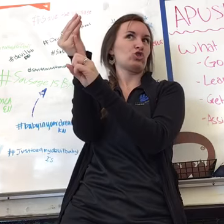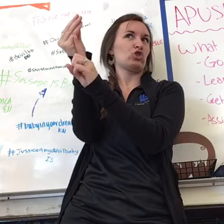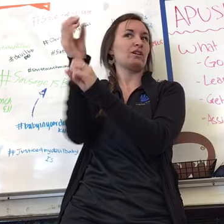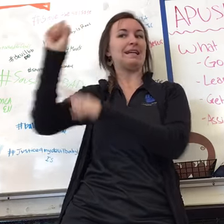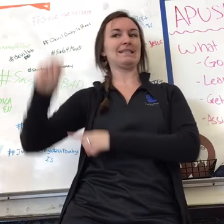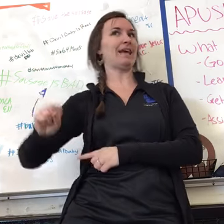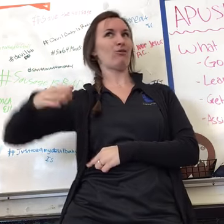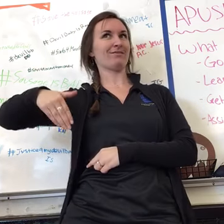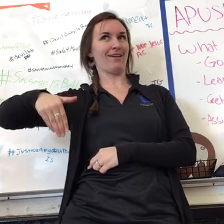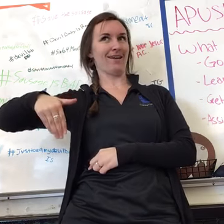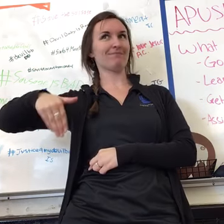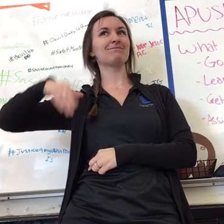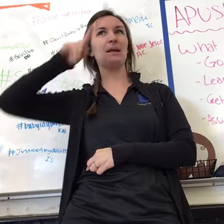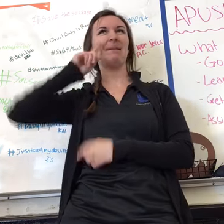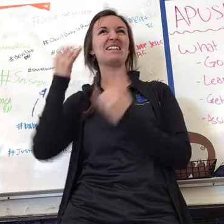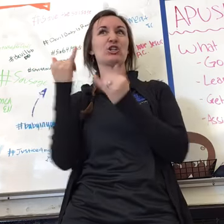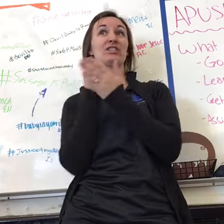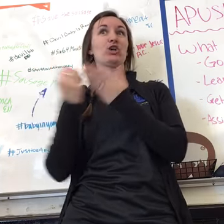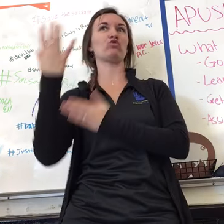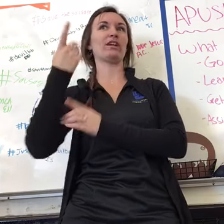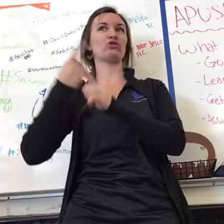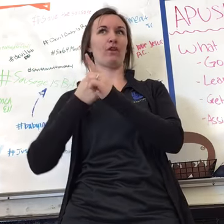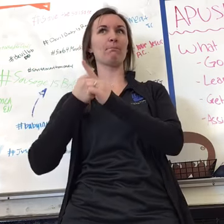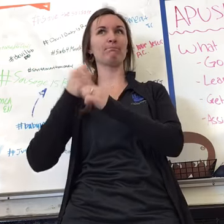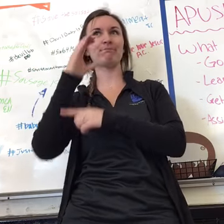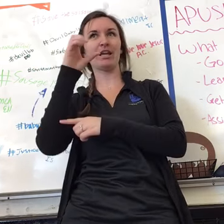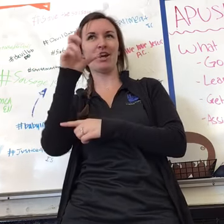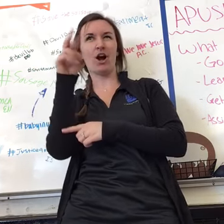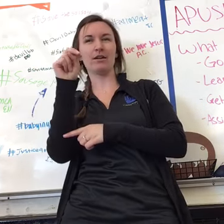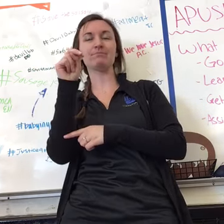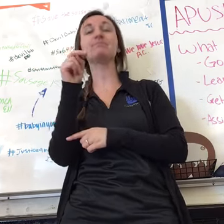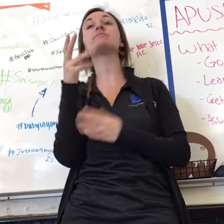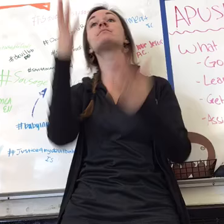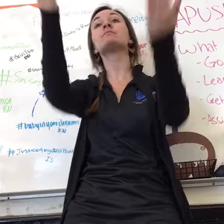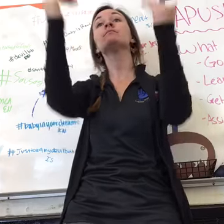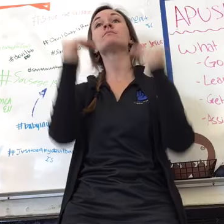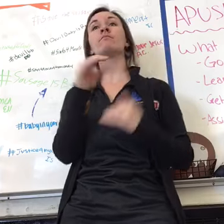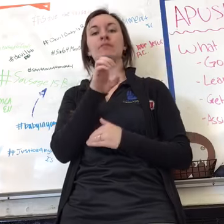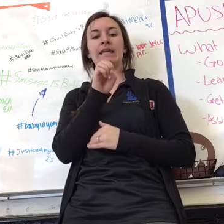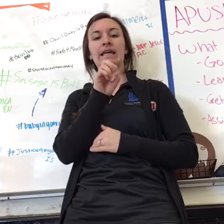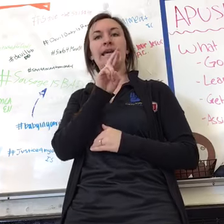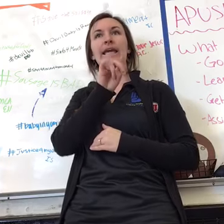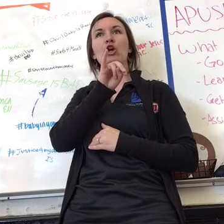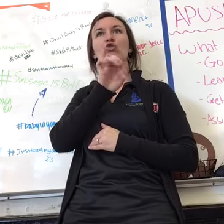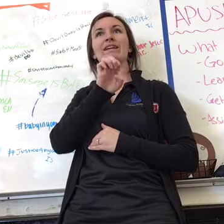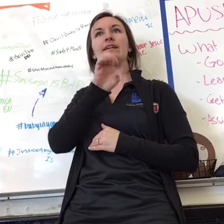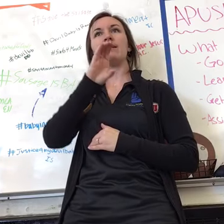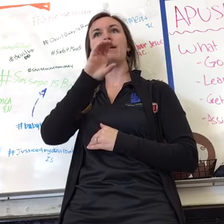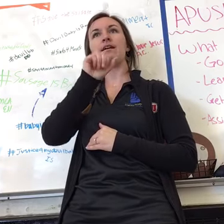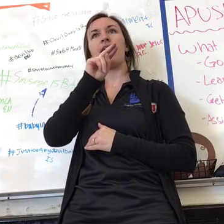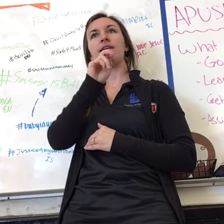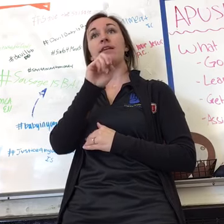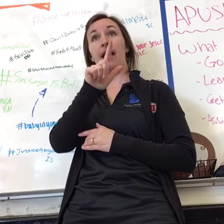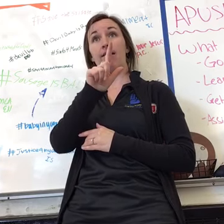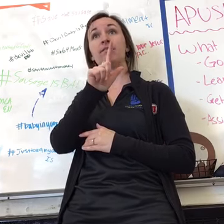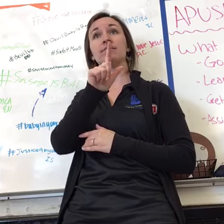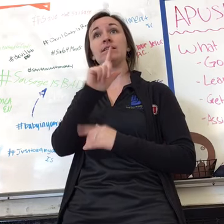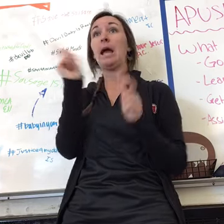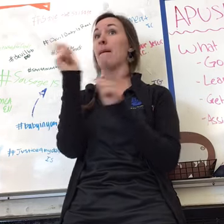Okay, next important thing is going to be the Erie Canal. Biggest thing with Erie Canal is going to be trade. It's going to be